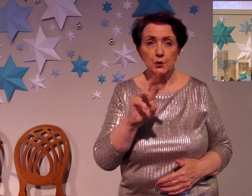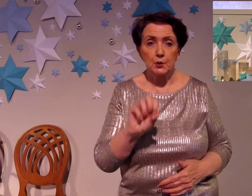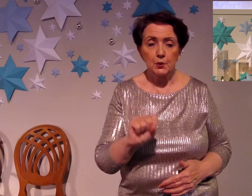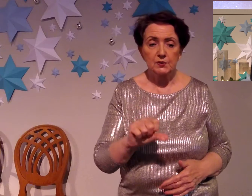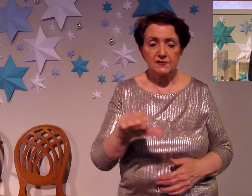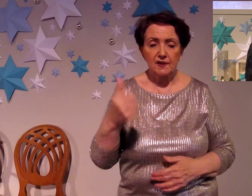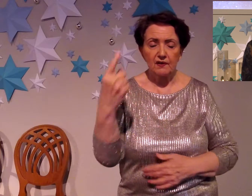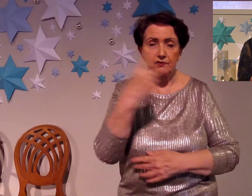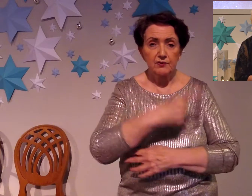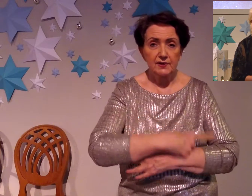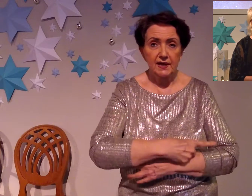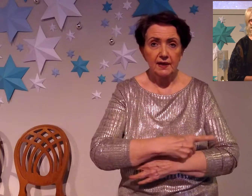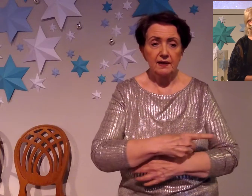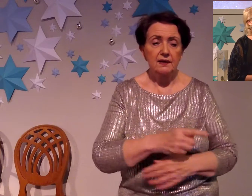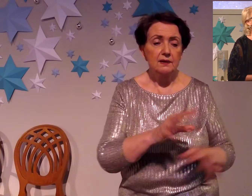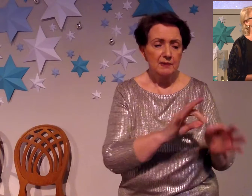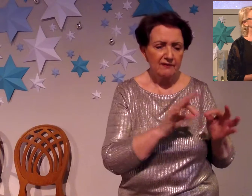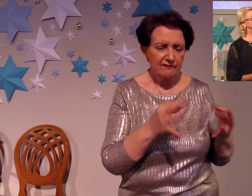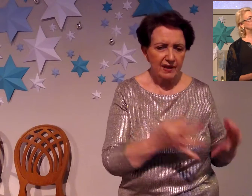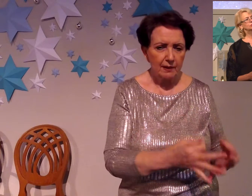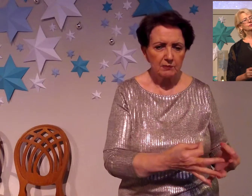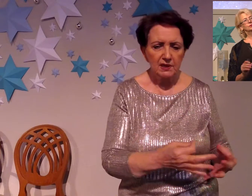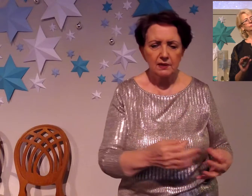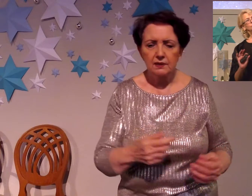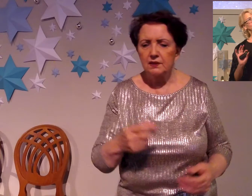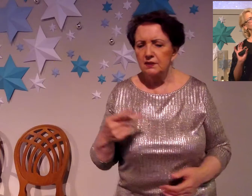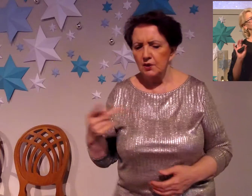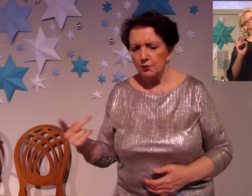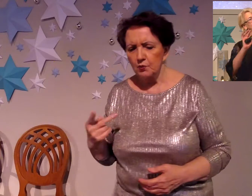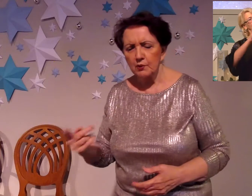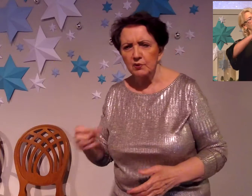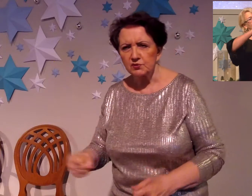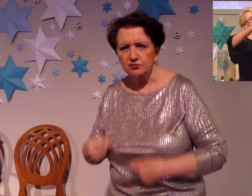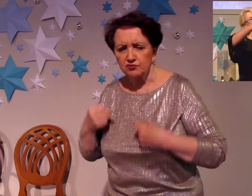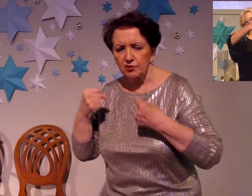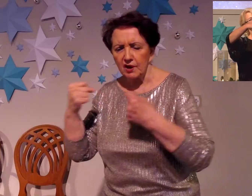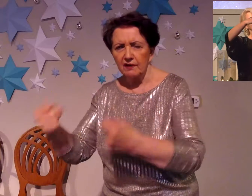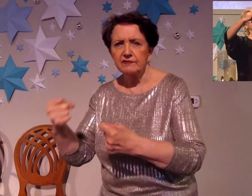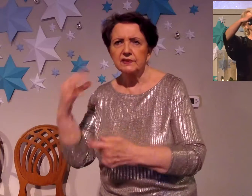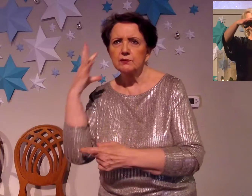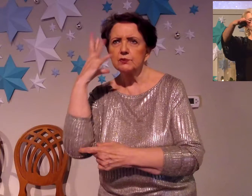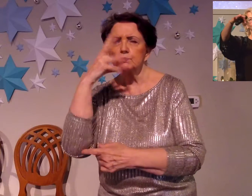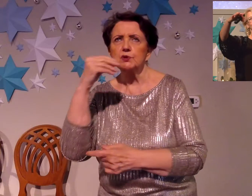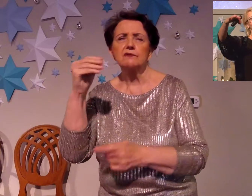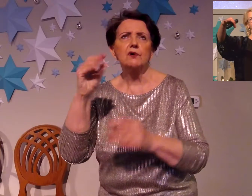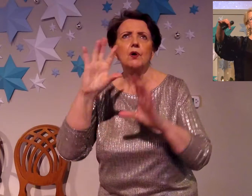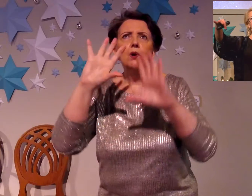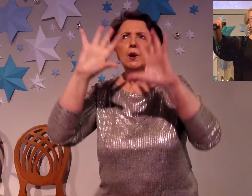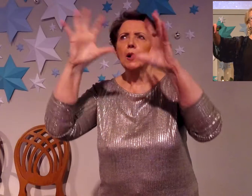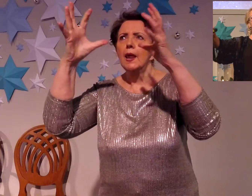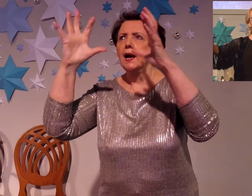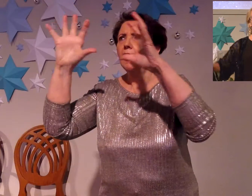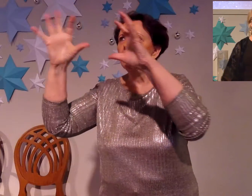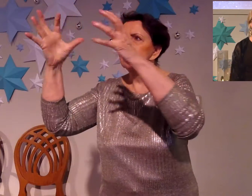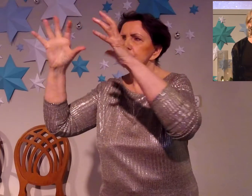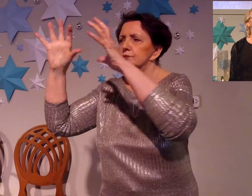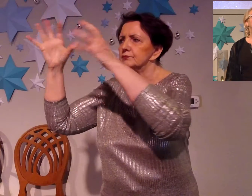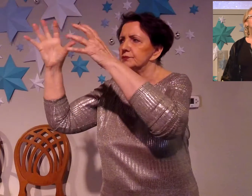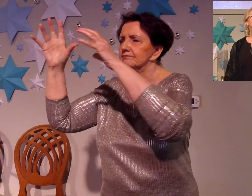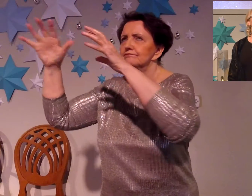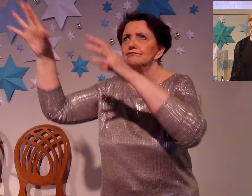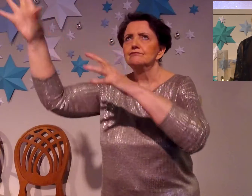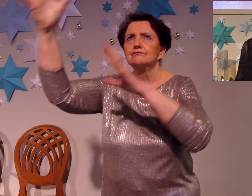to me, and we were driving, and there was a beautiful, beautiful cloud cover, like a low, fluffy cloud